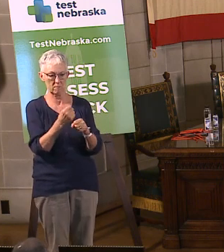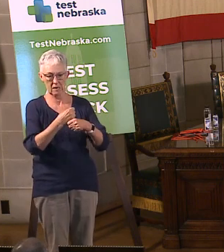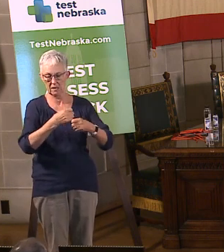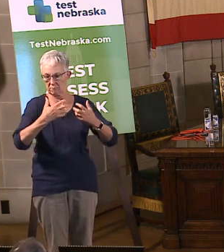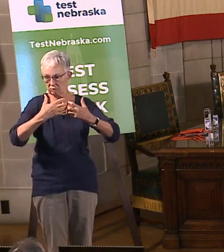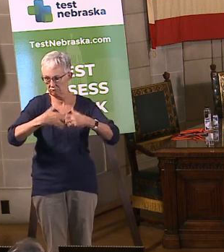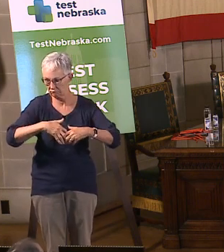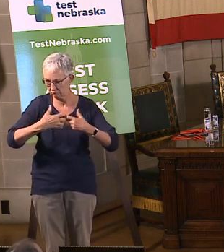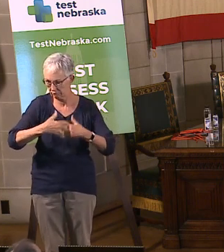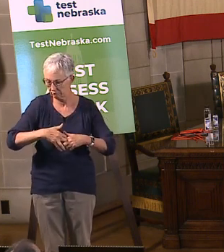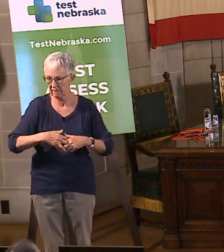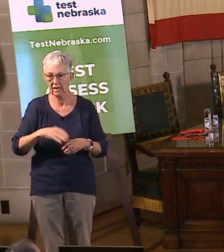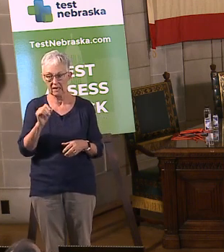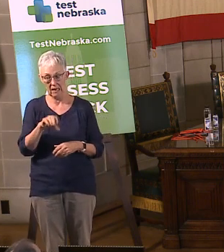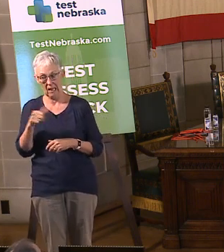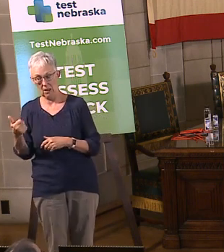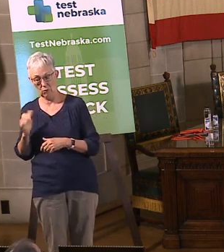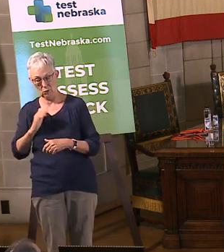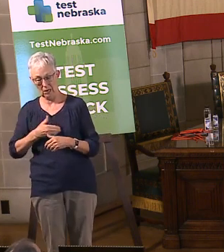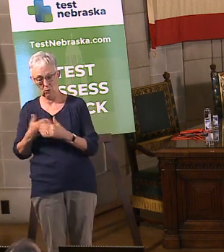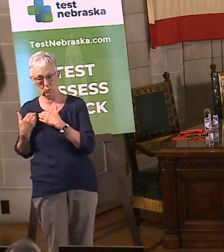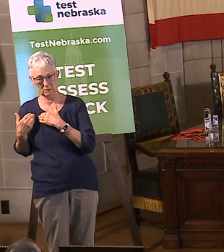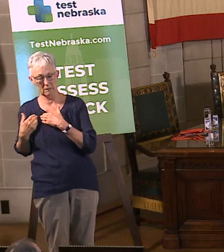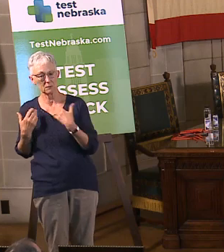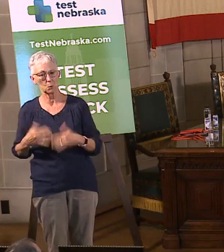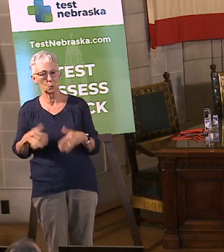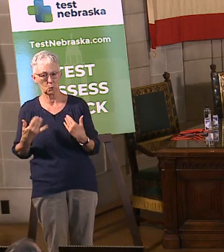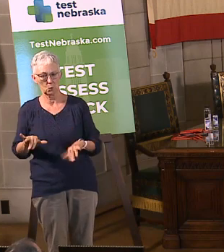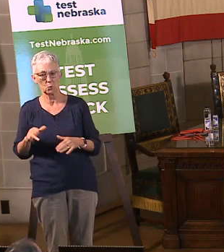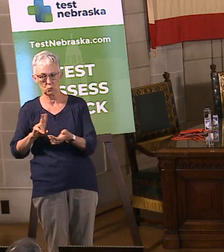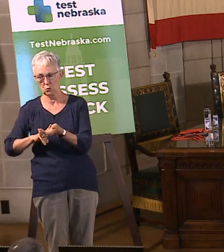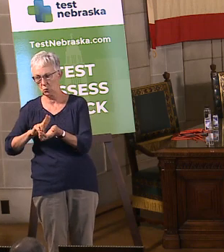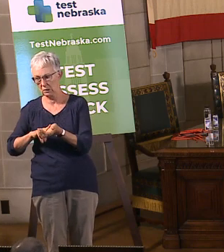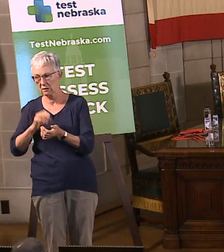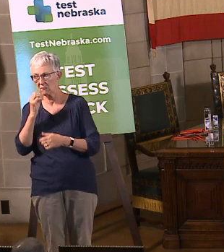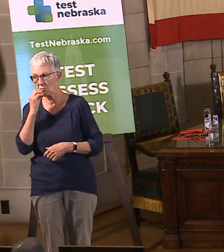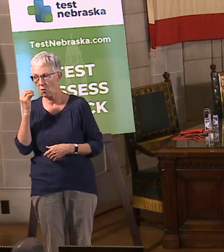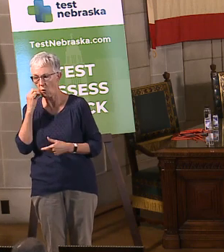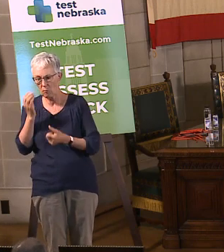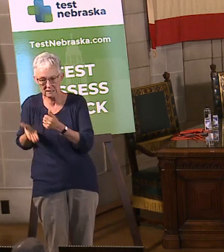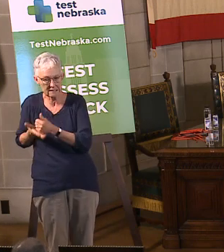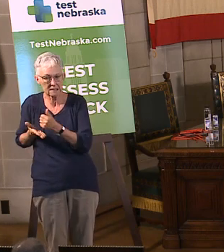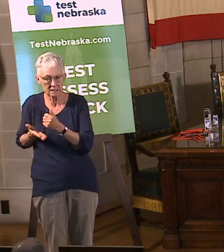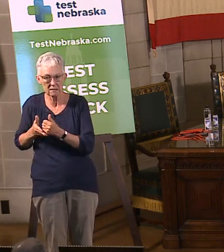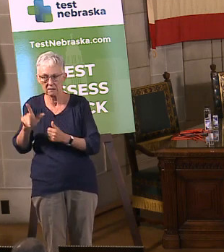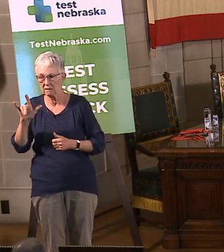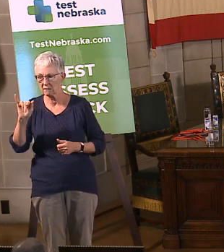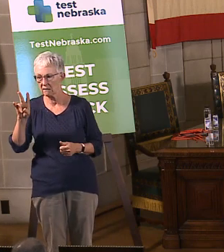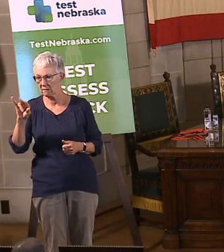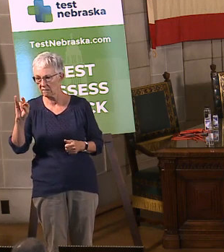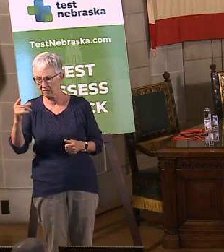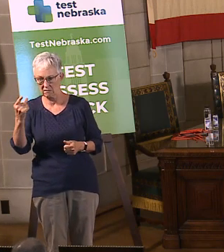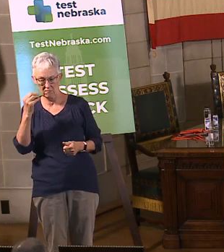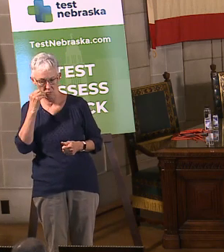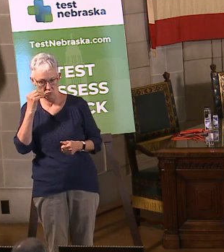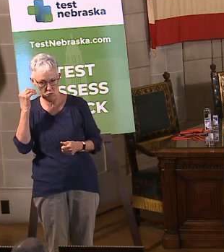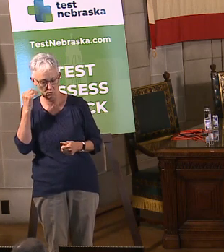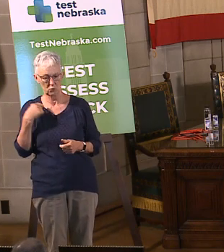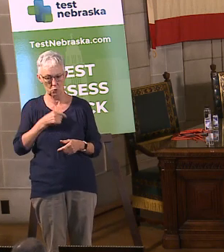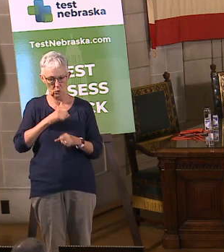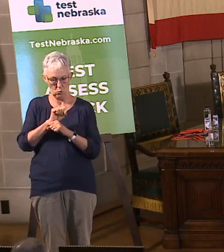we have is long-term care facilities. So we continue to work with our long-term care facilities here in the state to be able